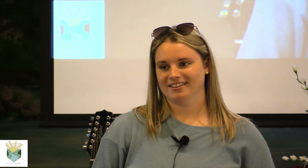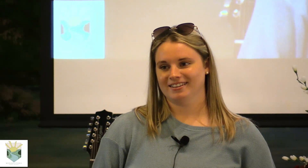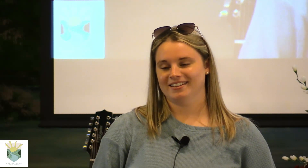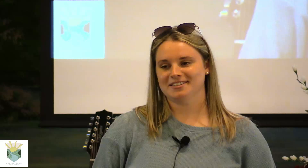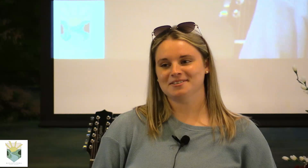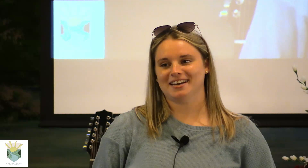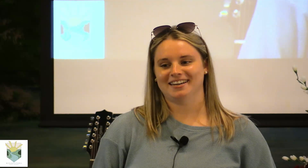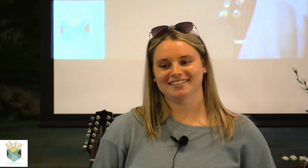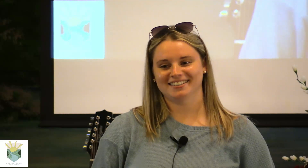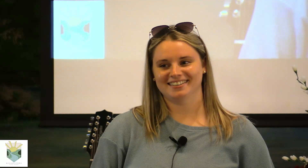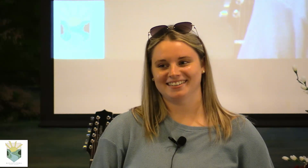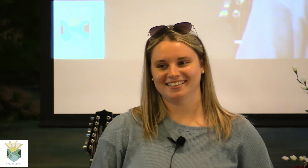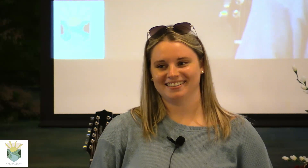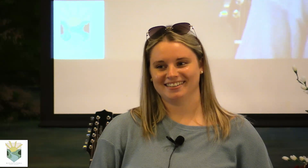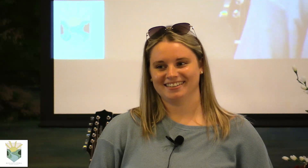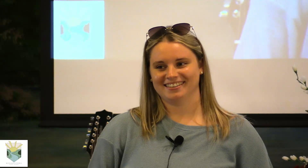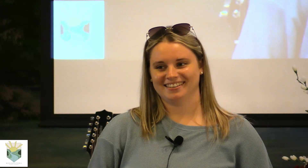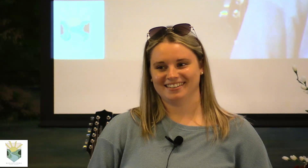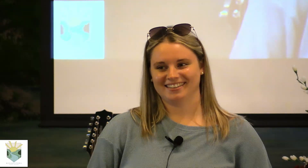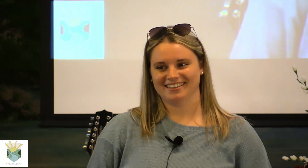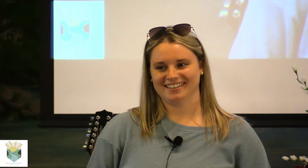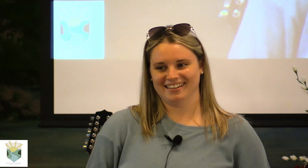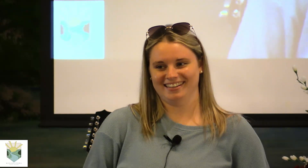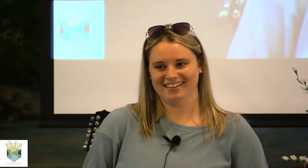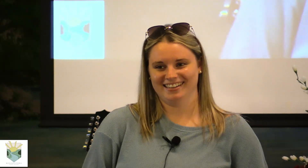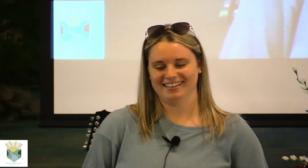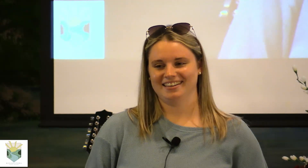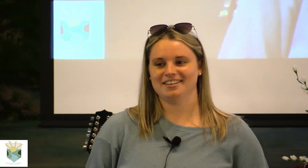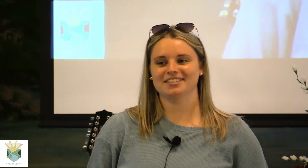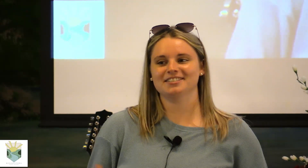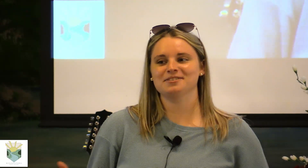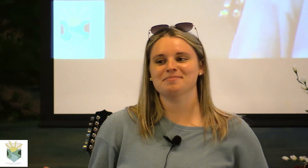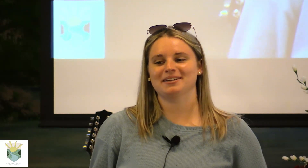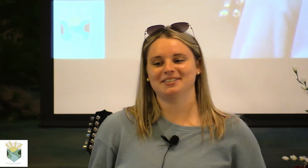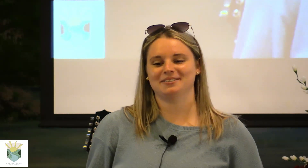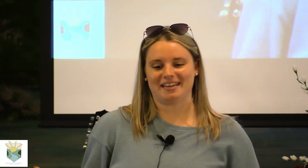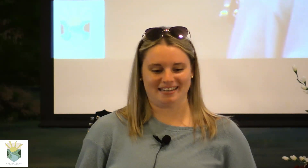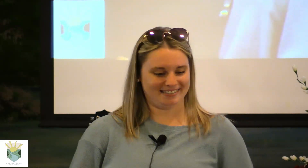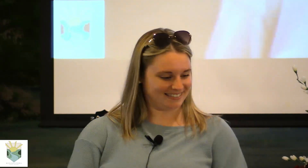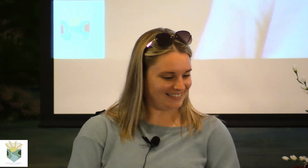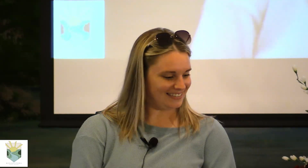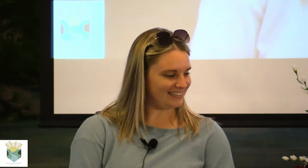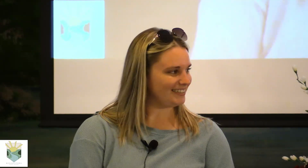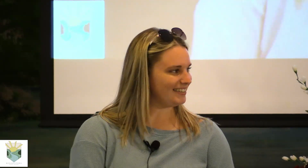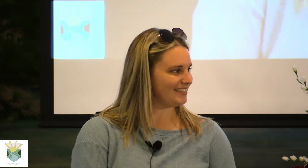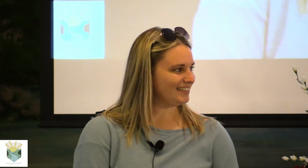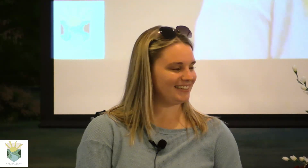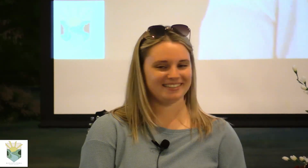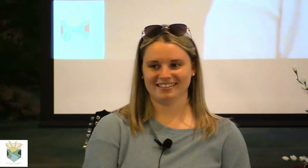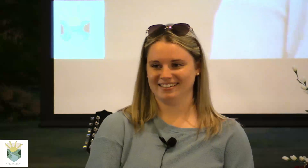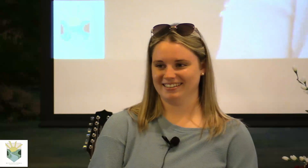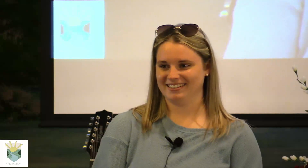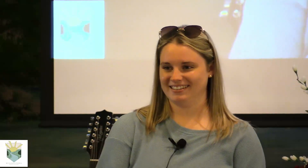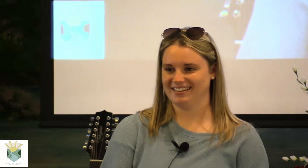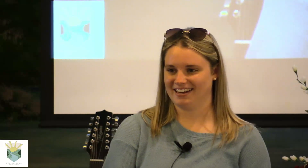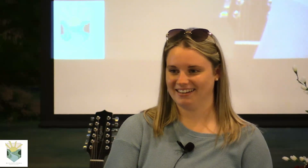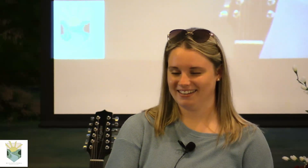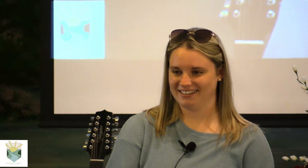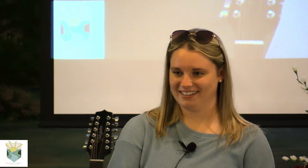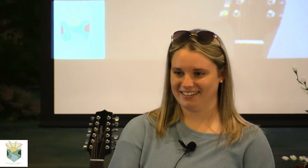It's okay. Well, You just do the best you can. you get better at it the more you practice. So Yeah. I expect you to